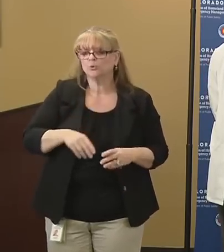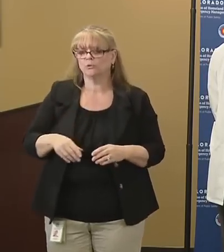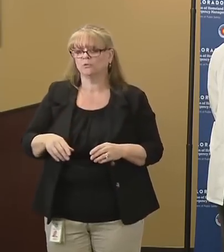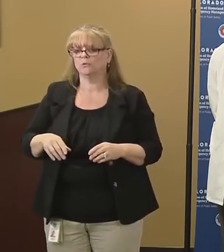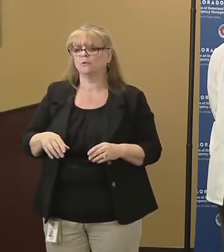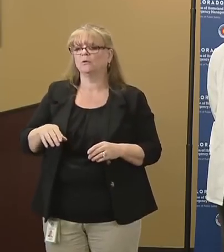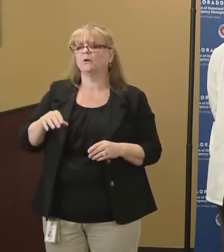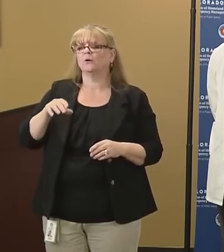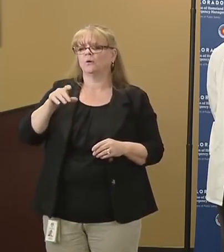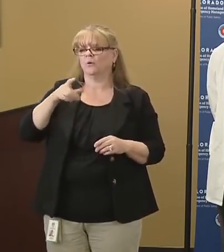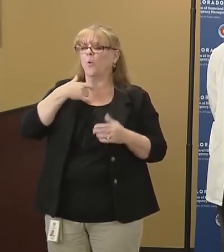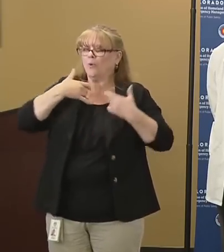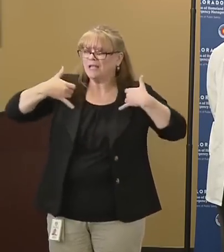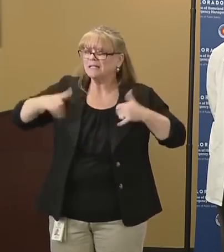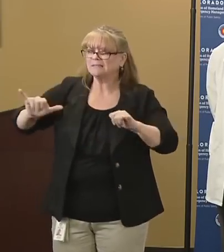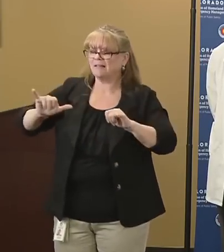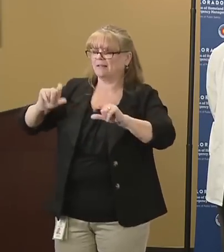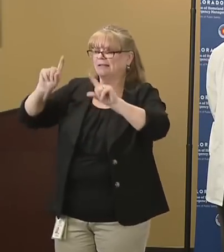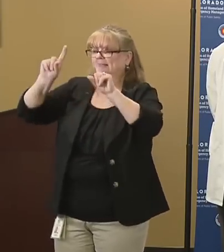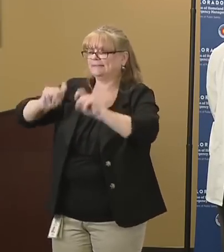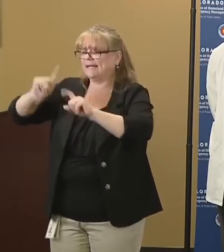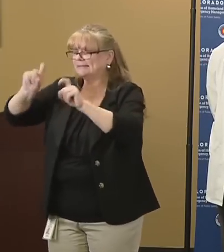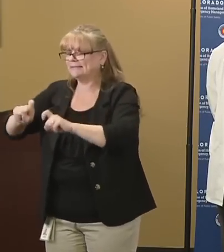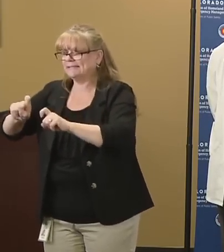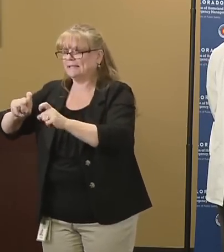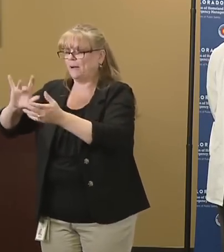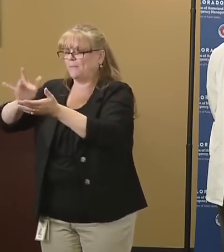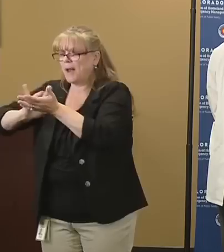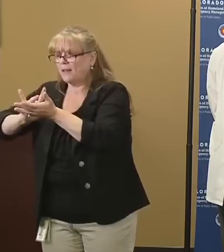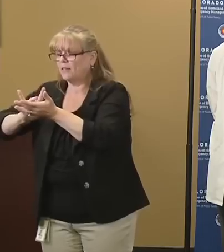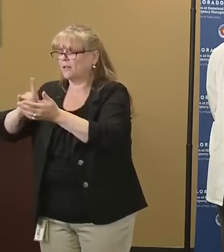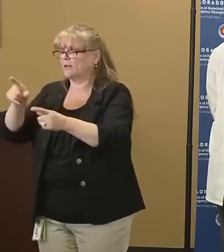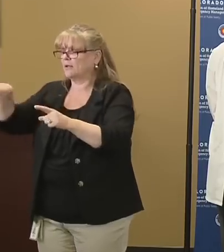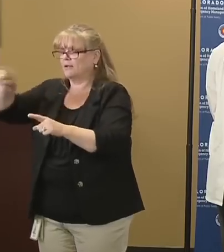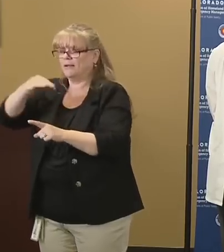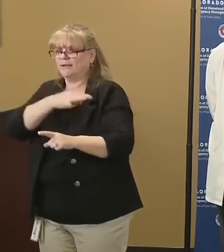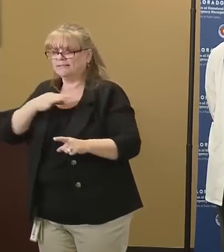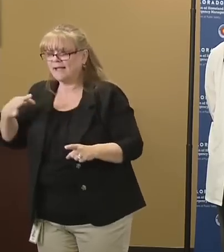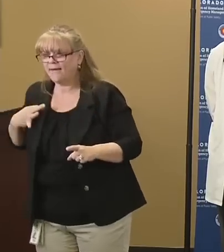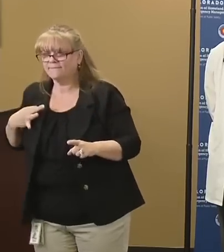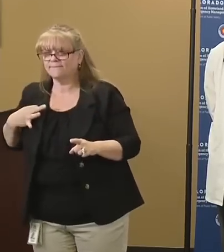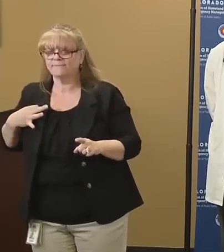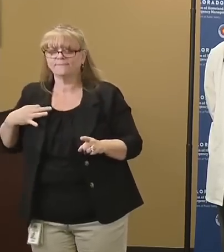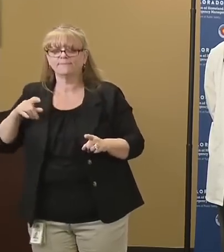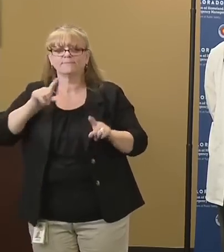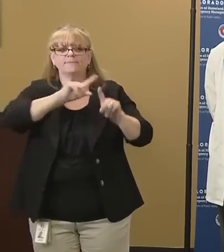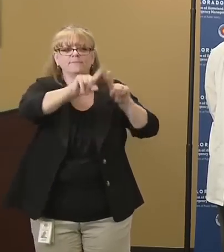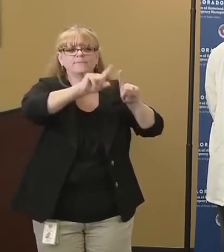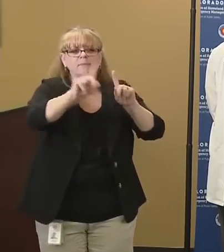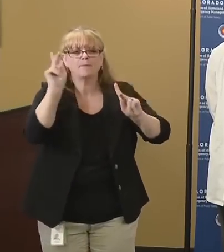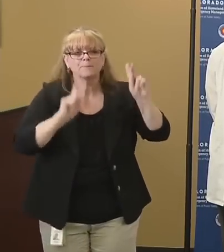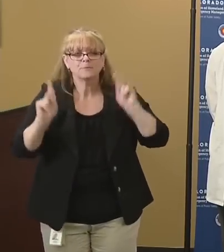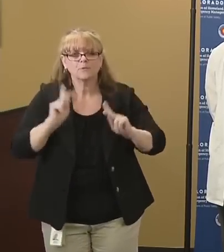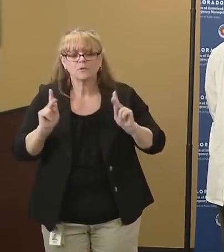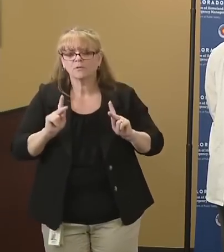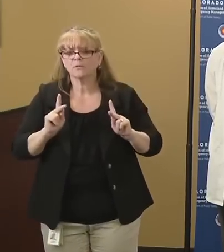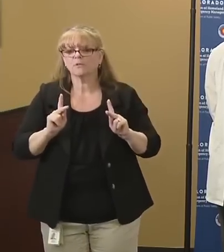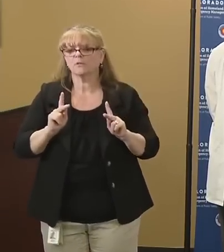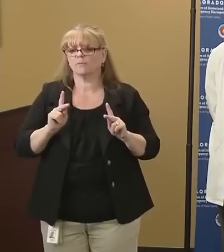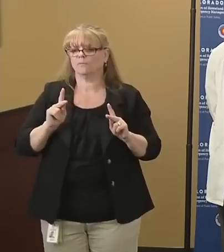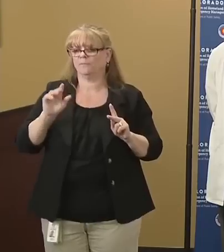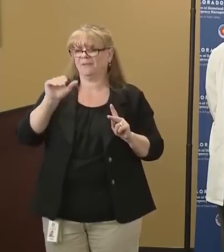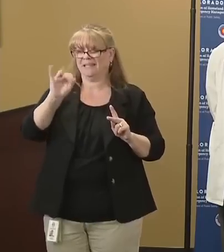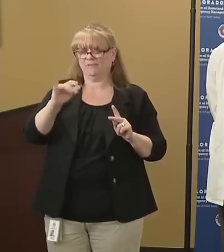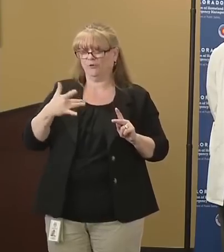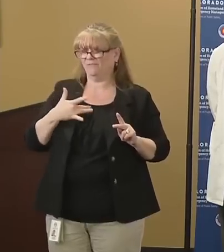workers and others and people who have been exposed. But the normal bugs are still out there. And if you have any flu-like symptoms, you need to stay at home,